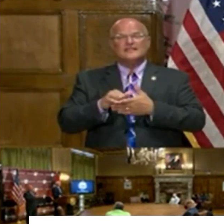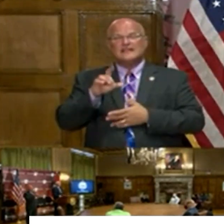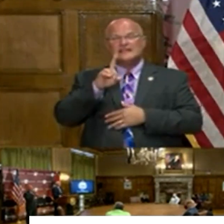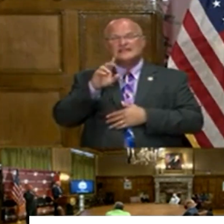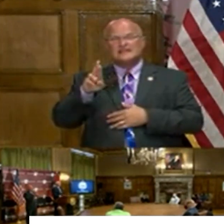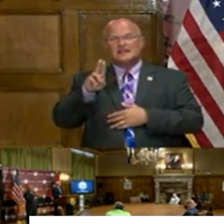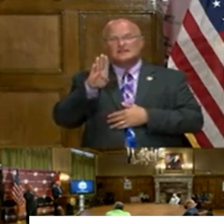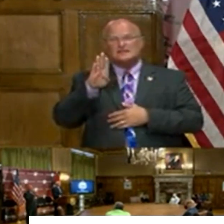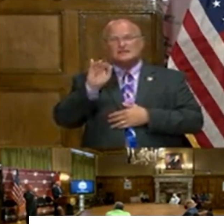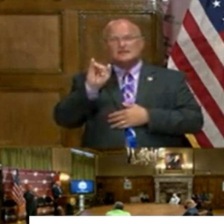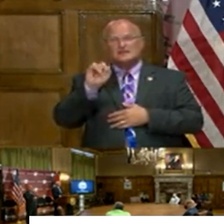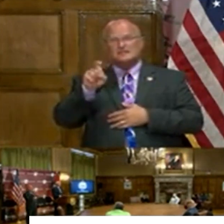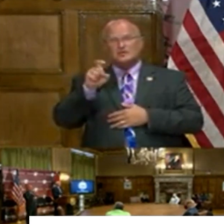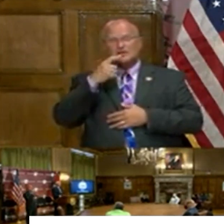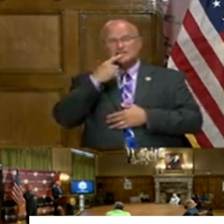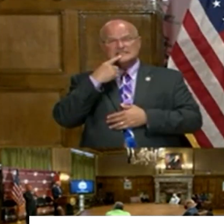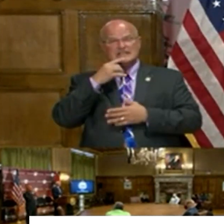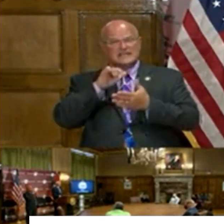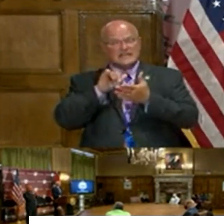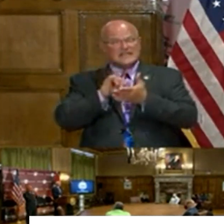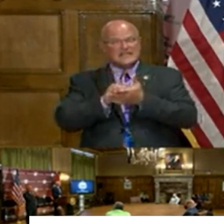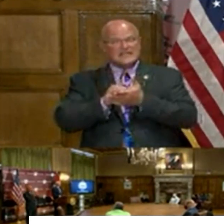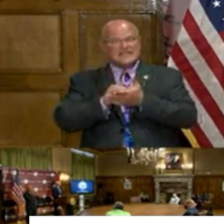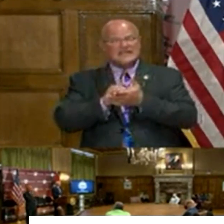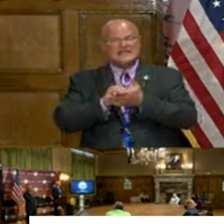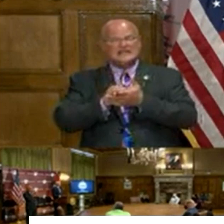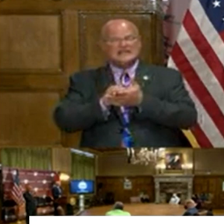Dr. Birx pointed out is that